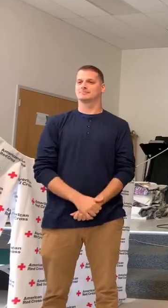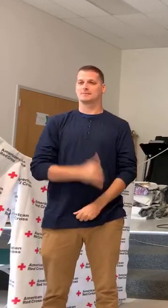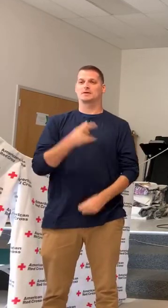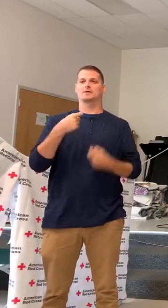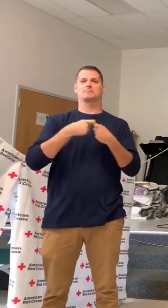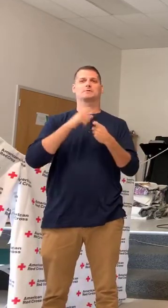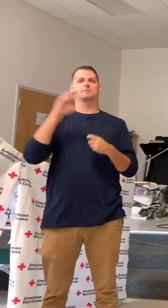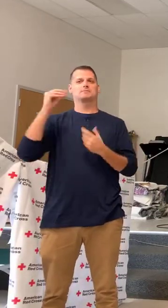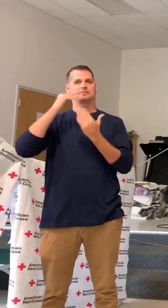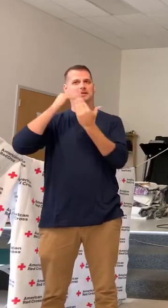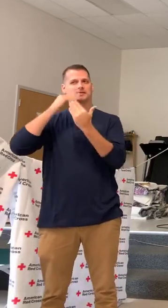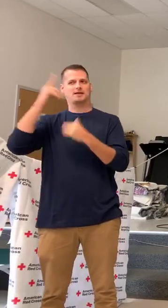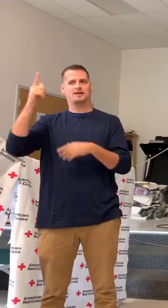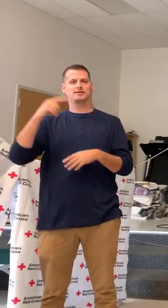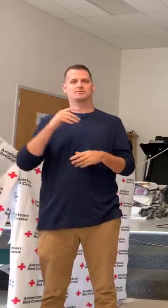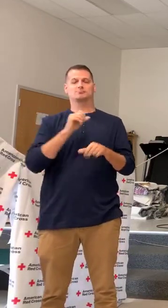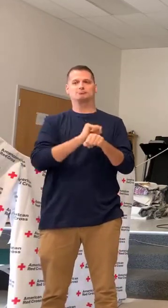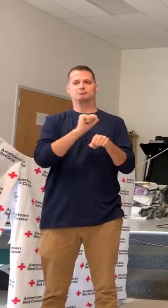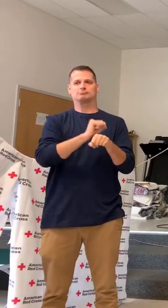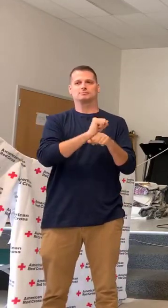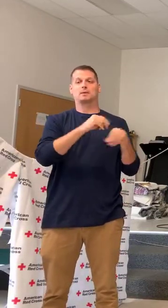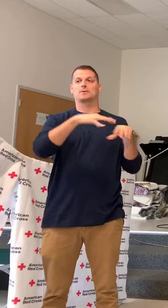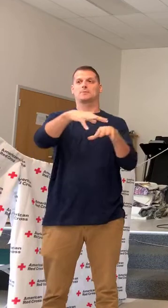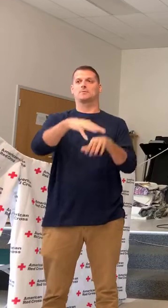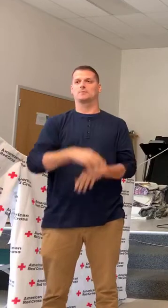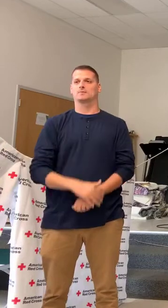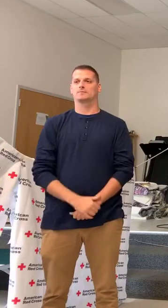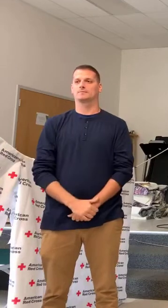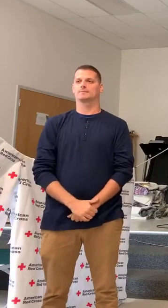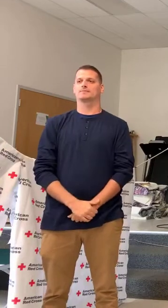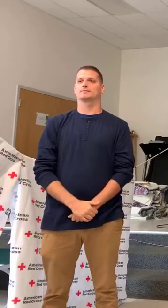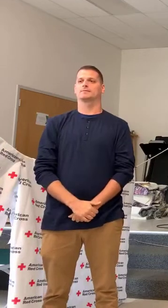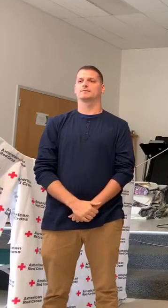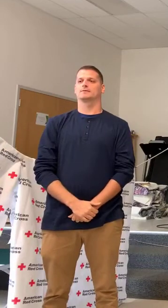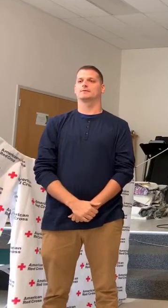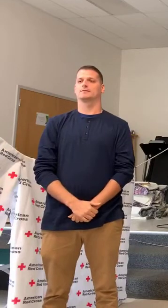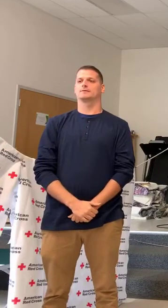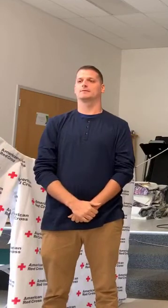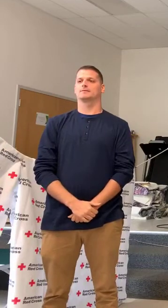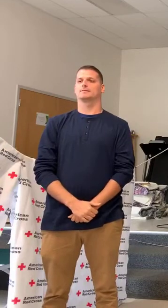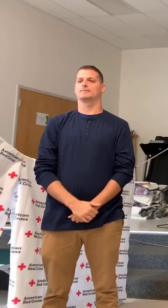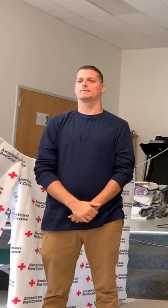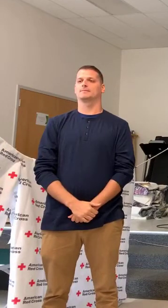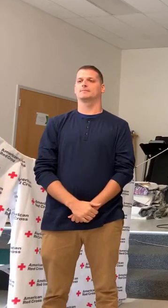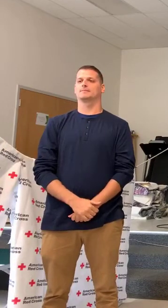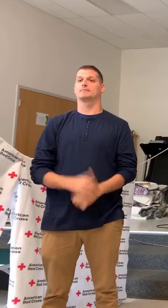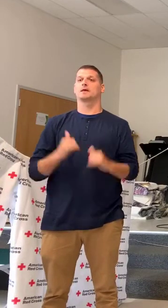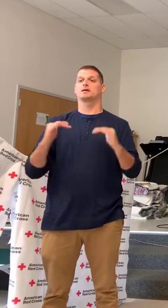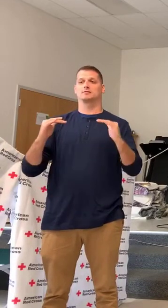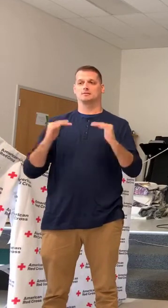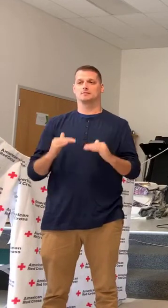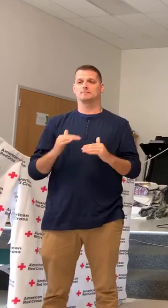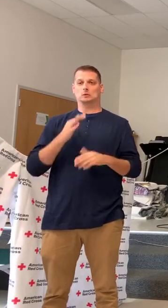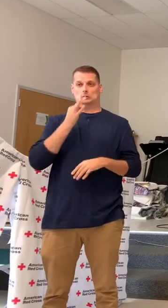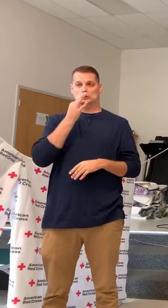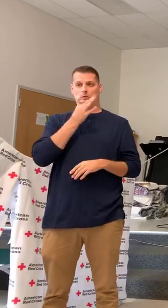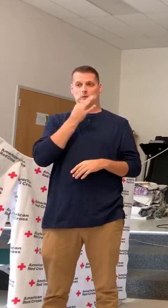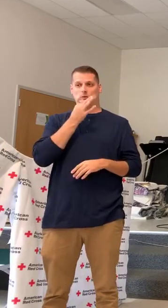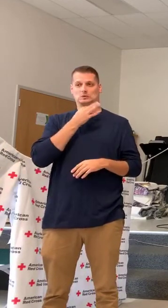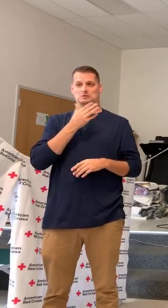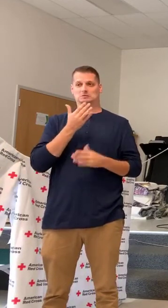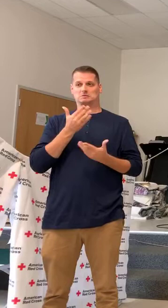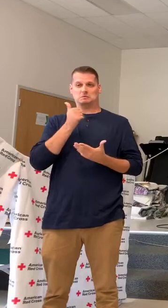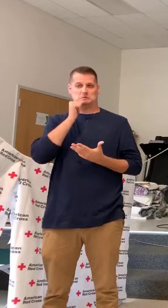that we're kind of getting to that point where we're starting to see some good things happen. In the near future, we're looking at tomorrow at some point,